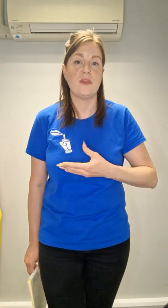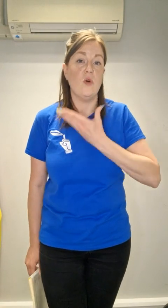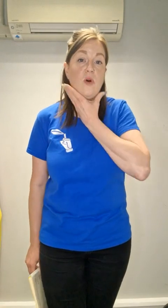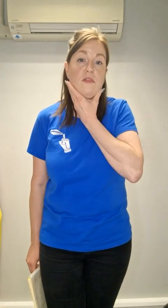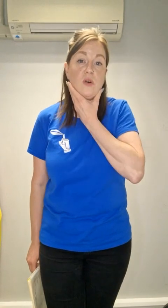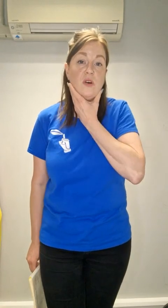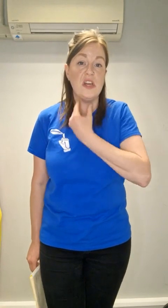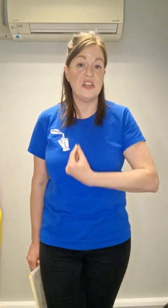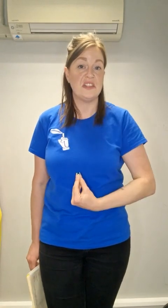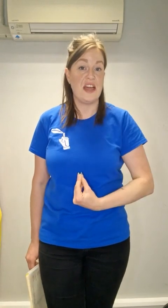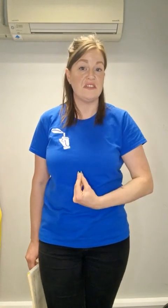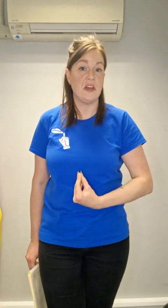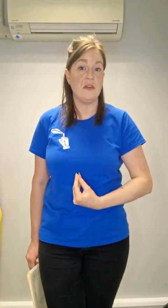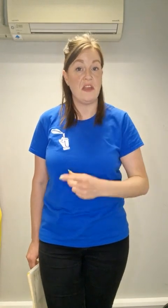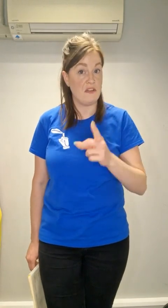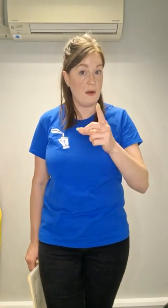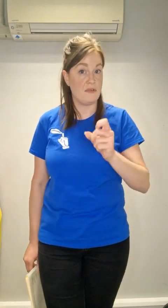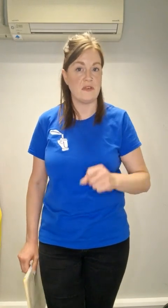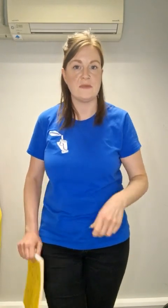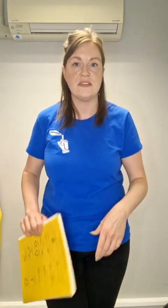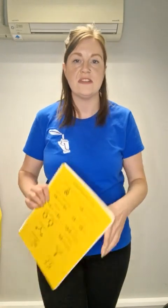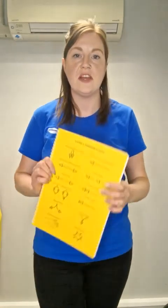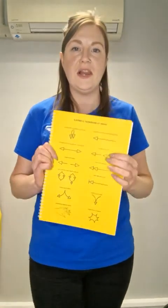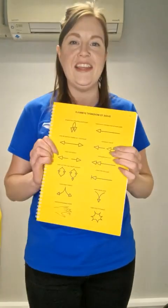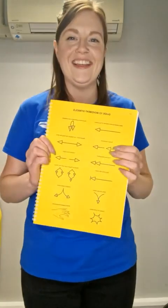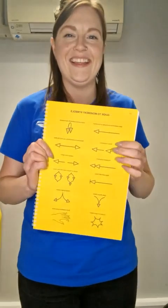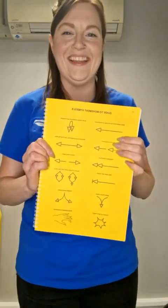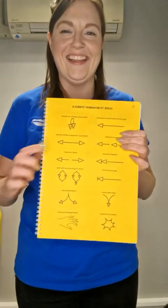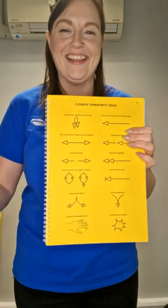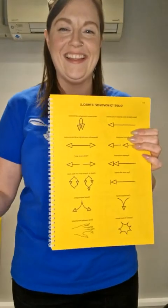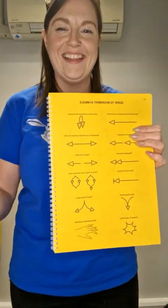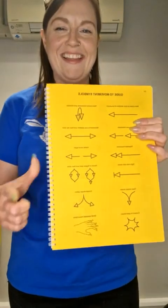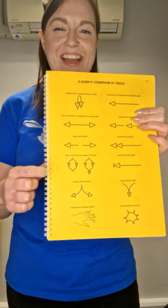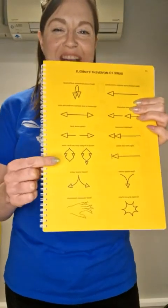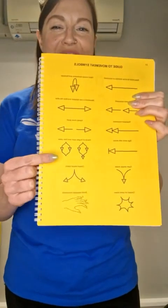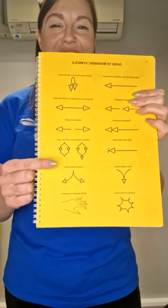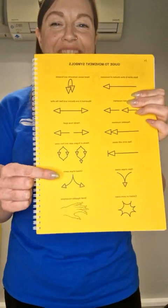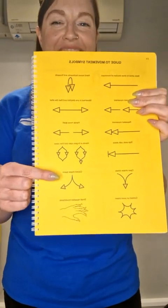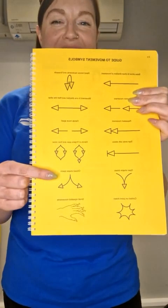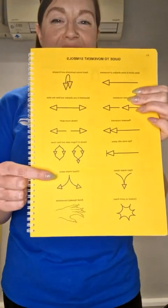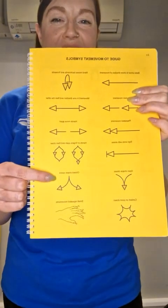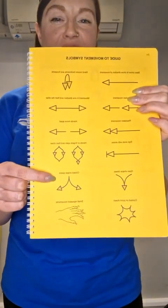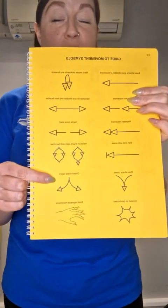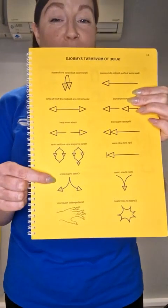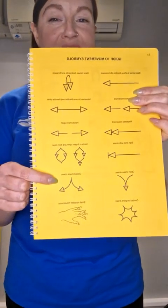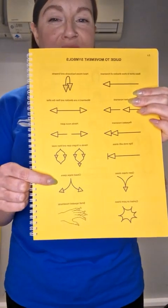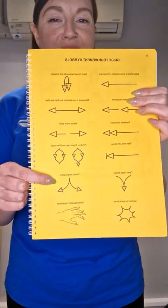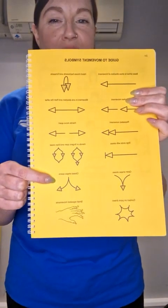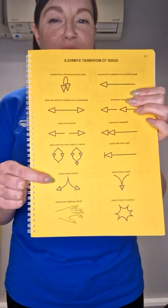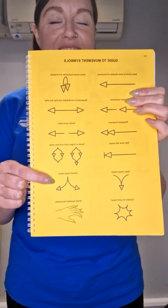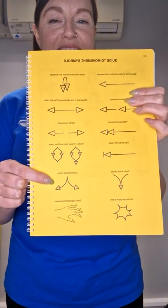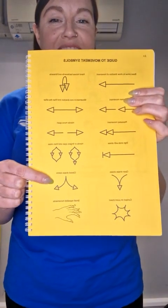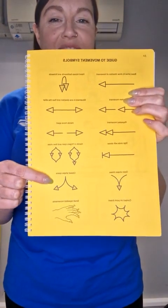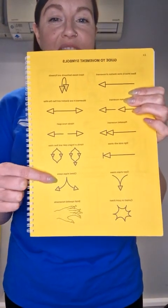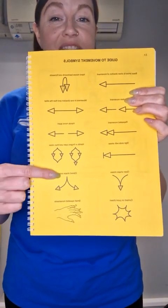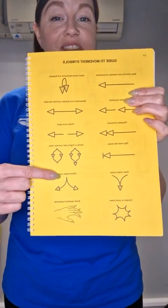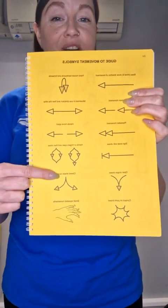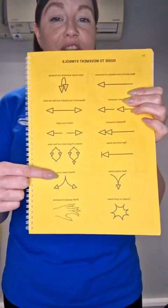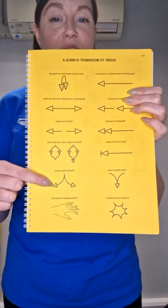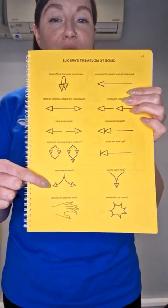or for Santa, if you're up for Christmas this early. We then have the opposite of that, which is a sign that starts closed